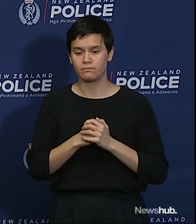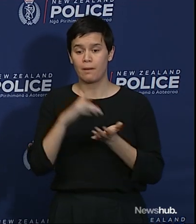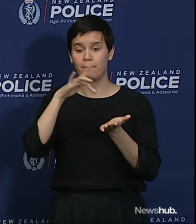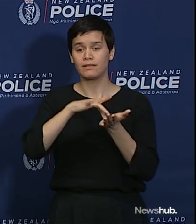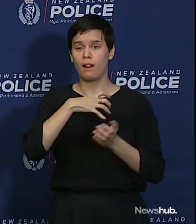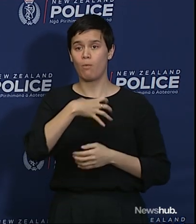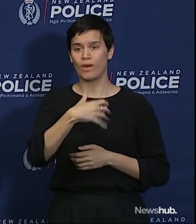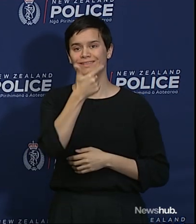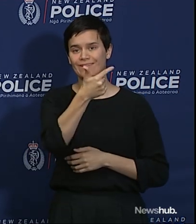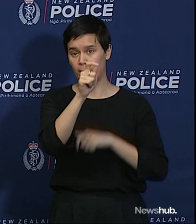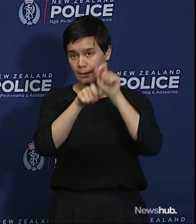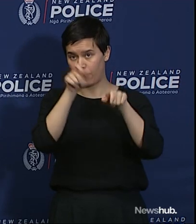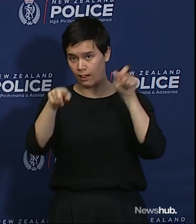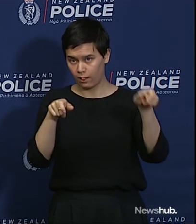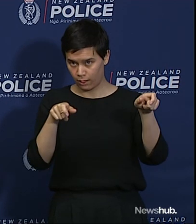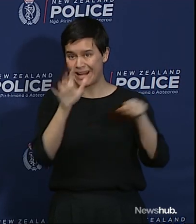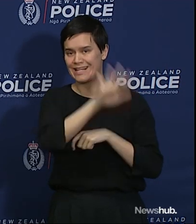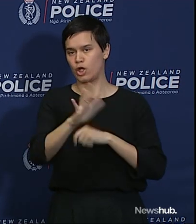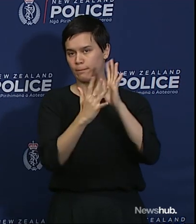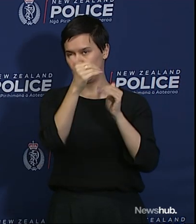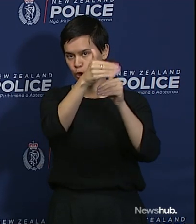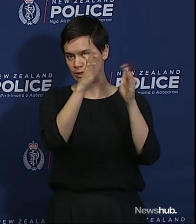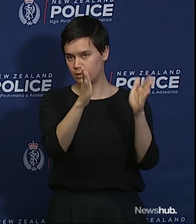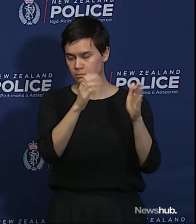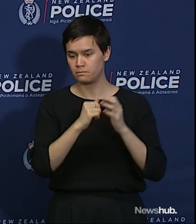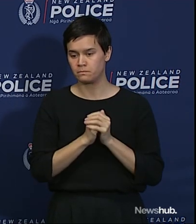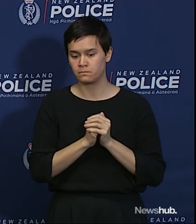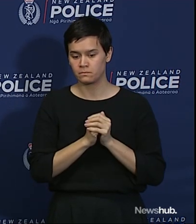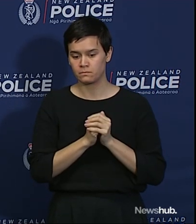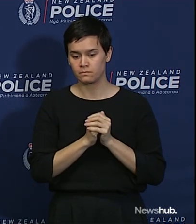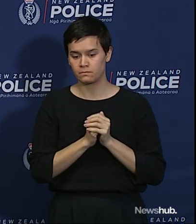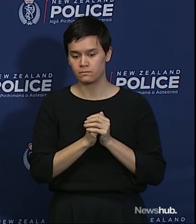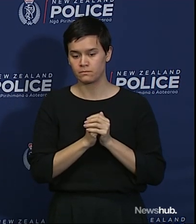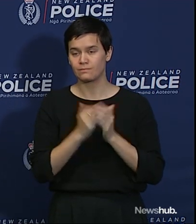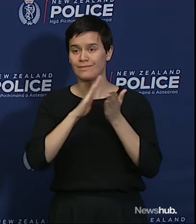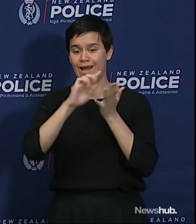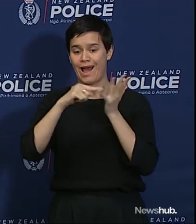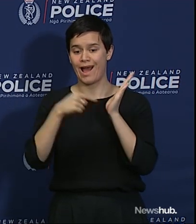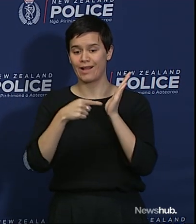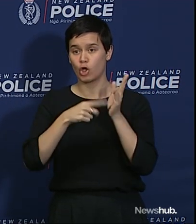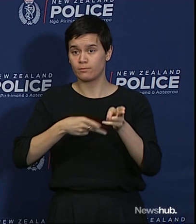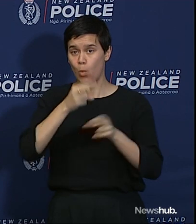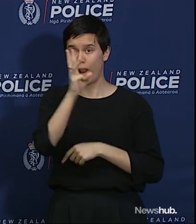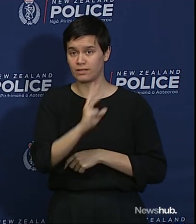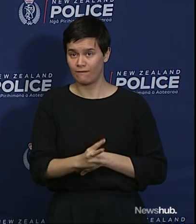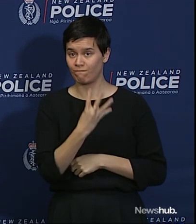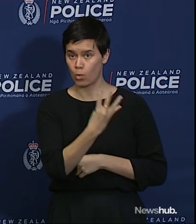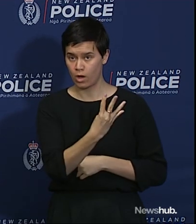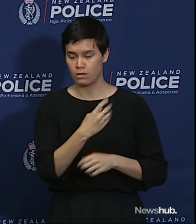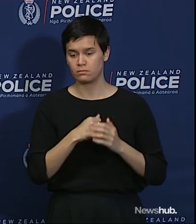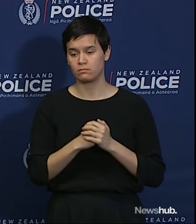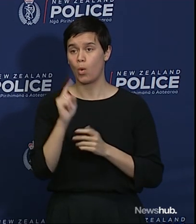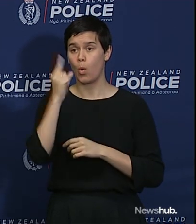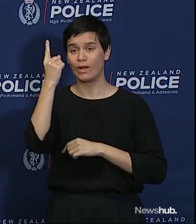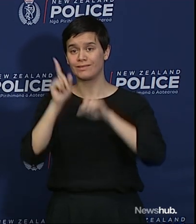Middlemore Hospital in the National Burns Unit, 4 patients at the Burns Unit in Hutt Hospital, 2 patients at Auckland